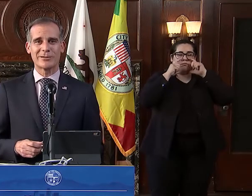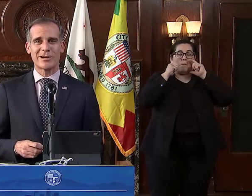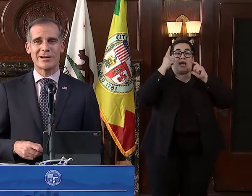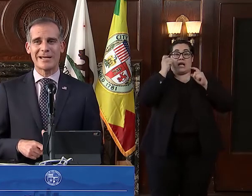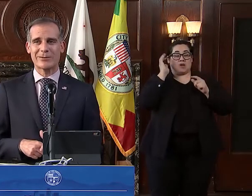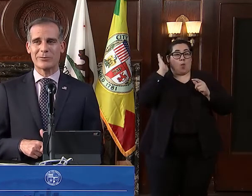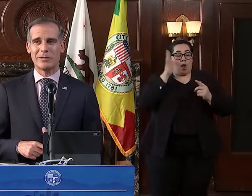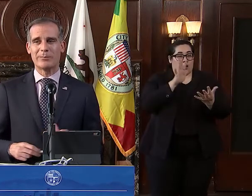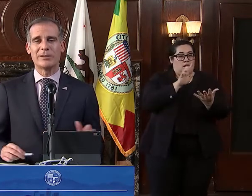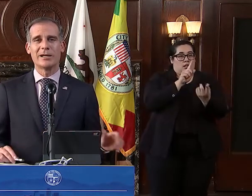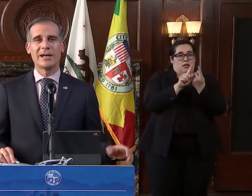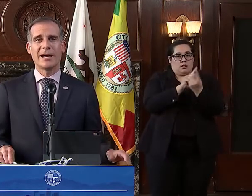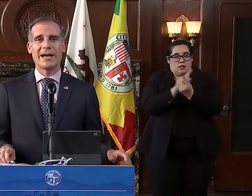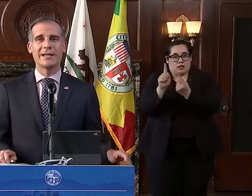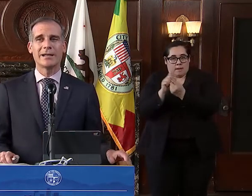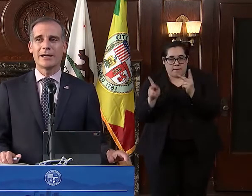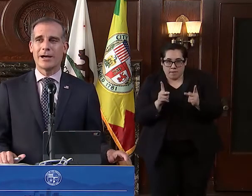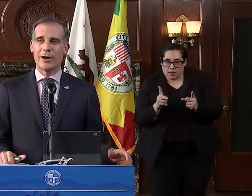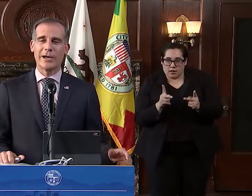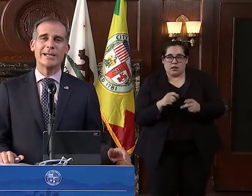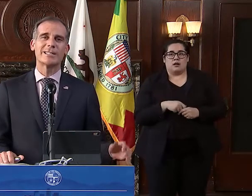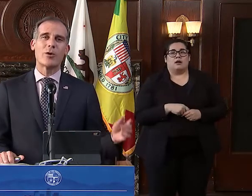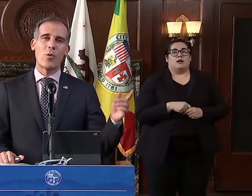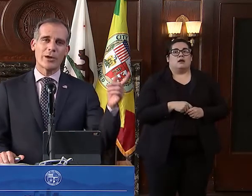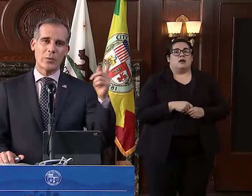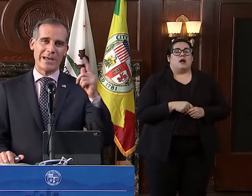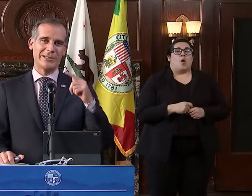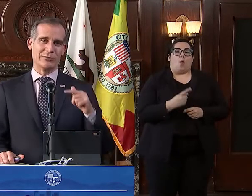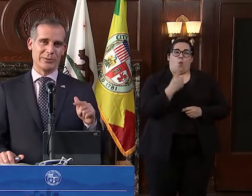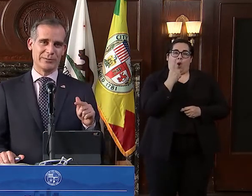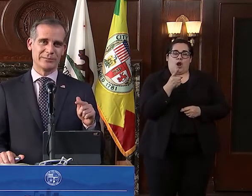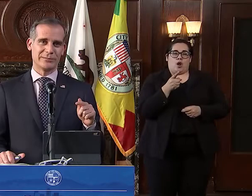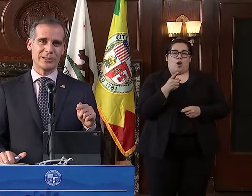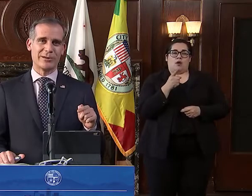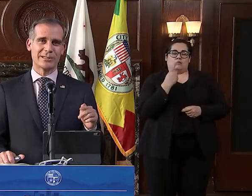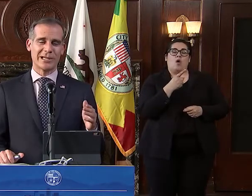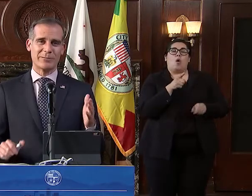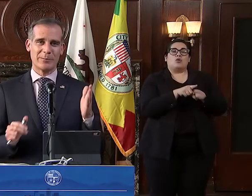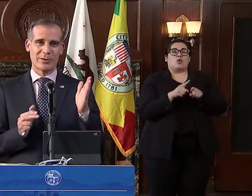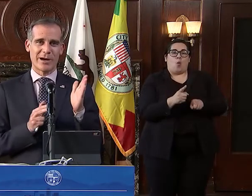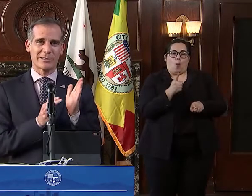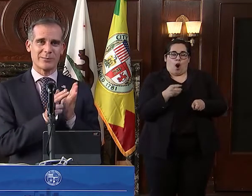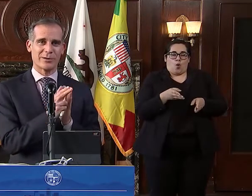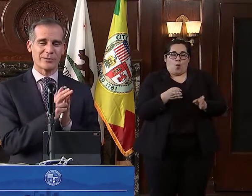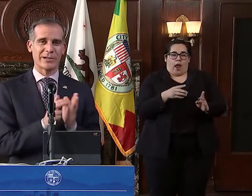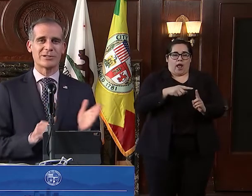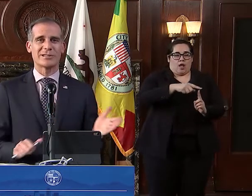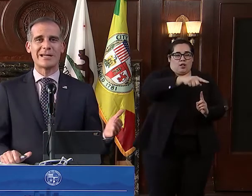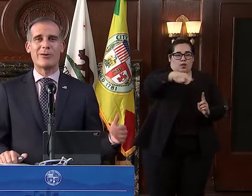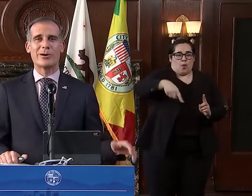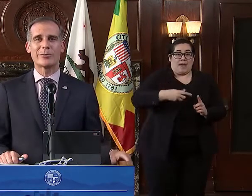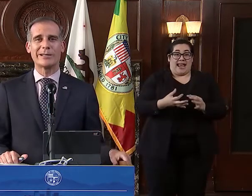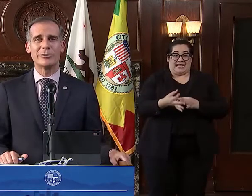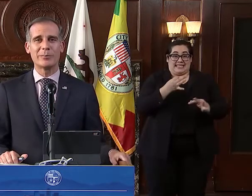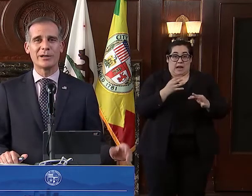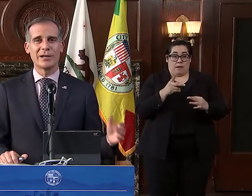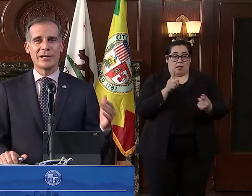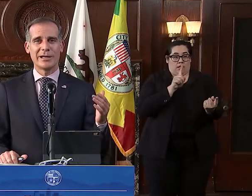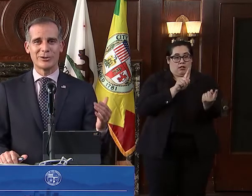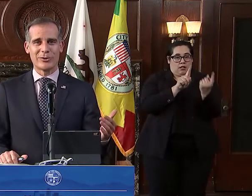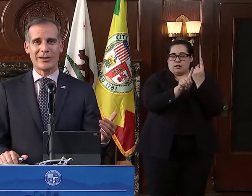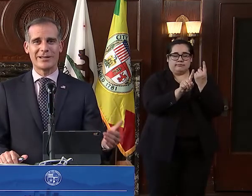come into close contact with people. And it is a one-way loop. So instead of people crossing both directions, it's now a one-way